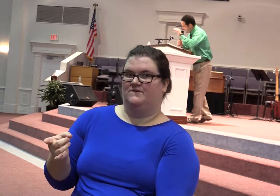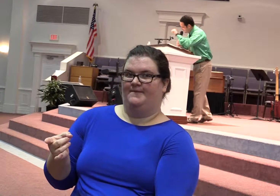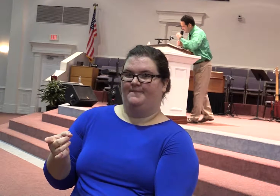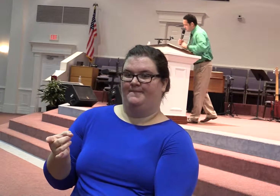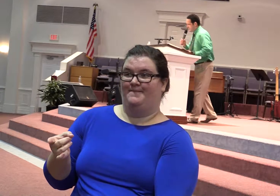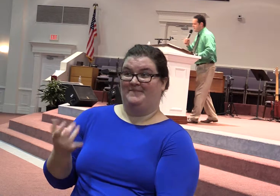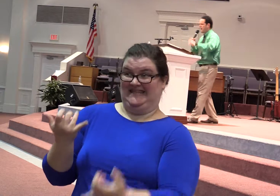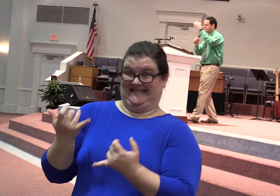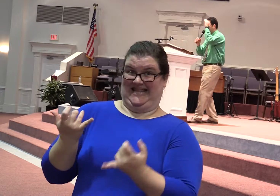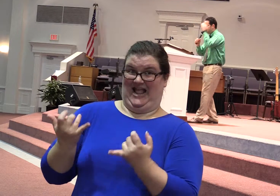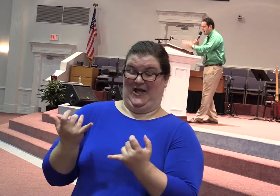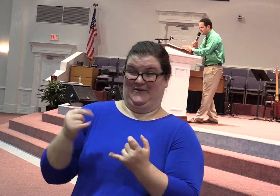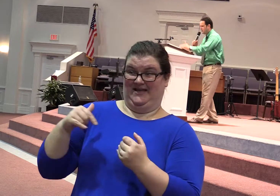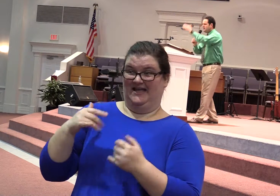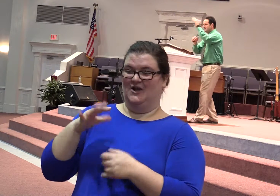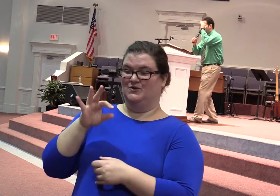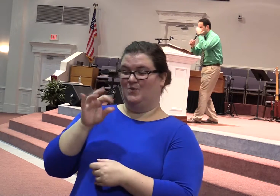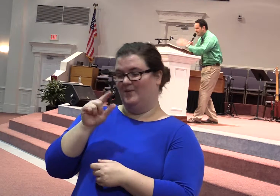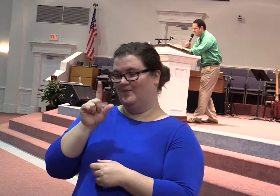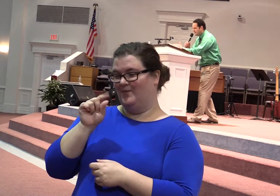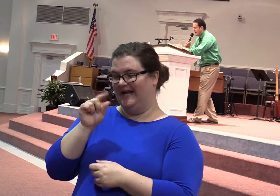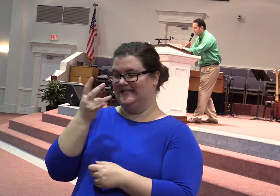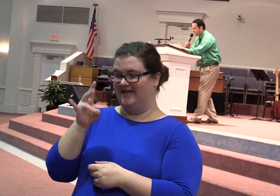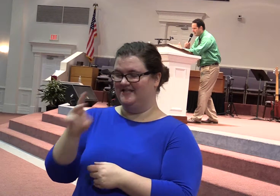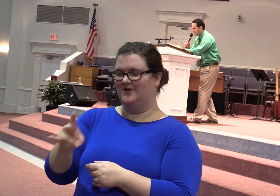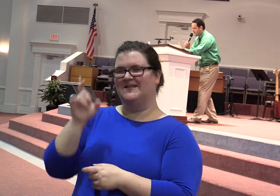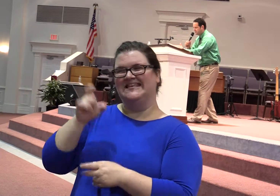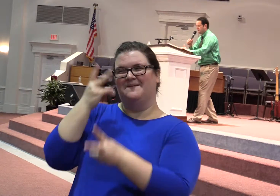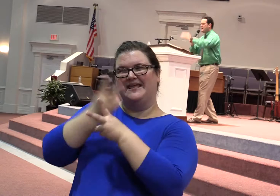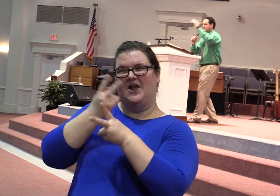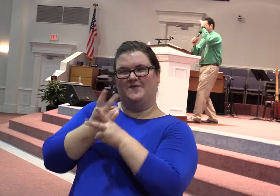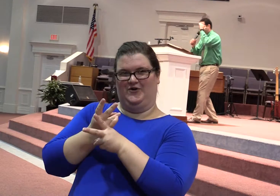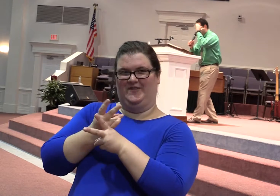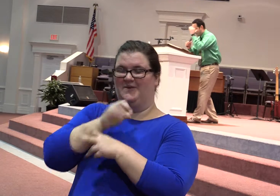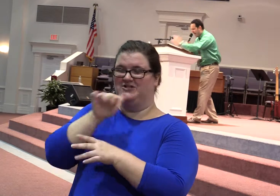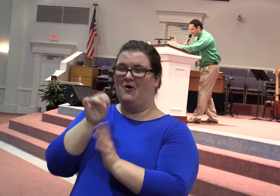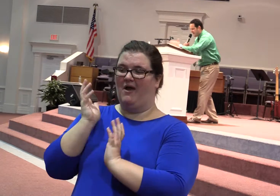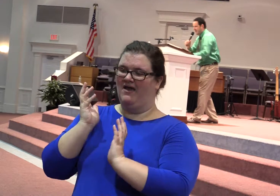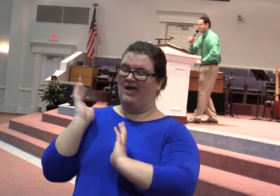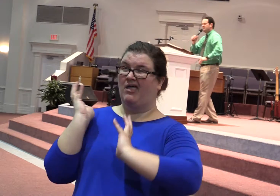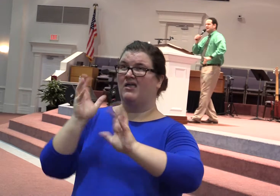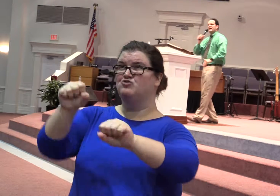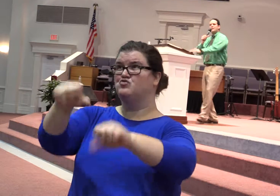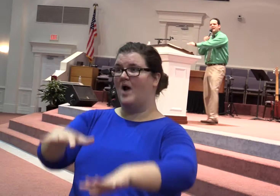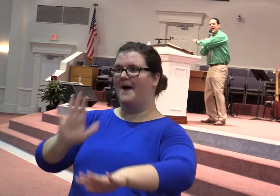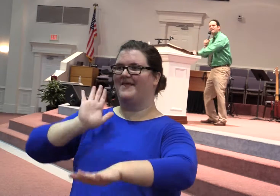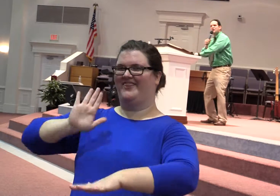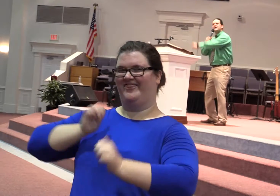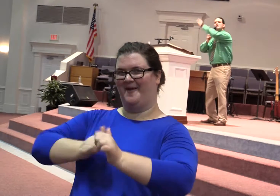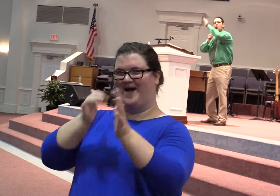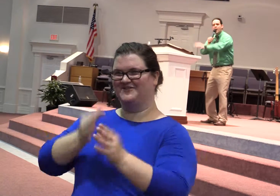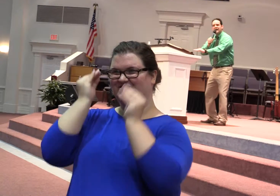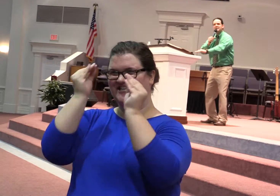in 2017, we have to be careful that we leave the apostolic doctrine, because in the last days, there will be